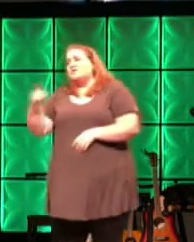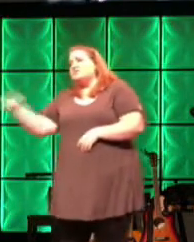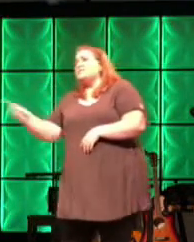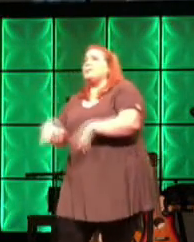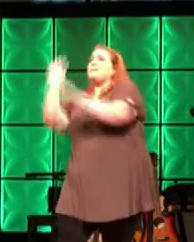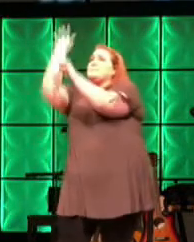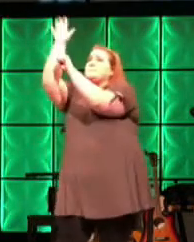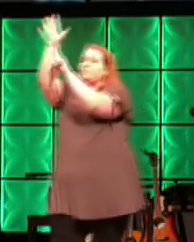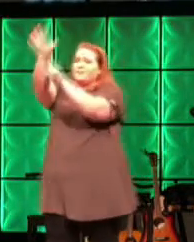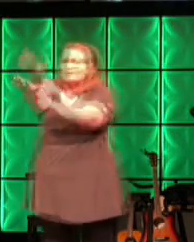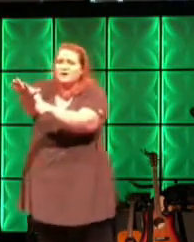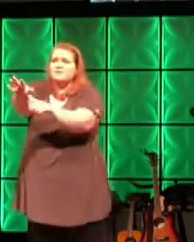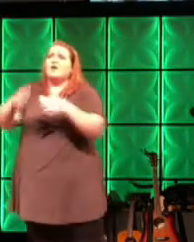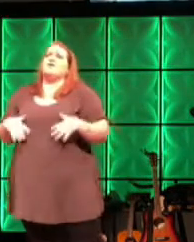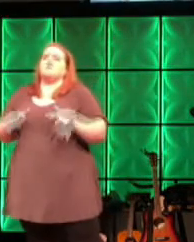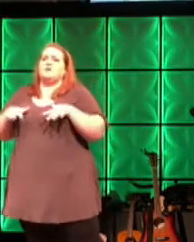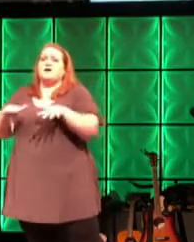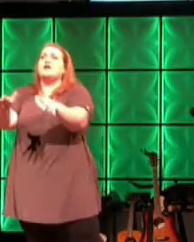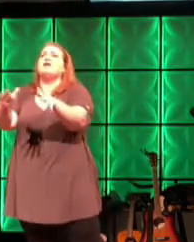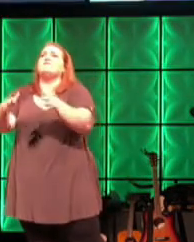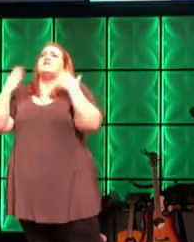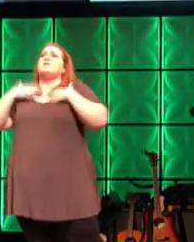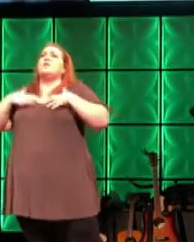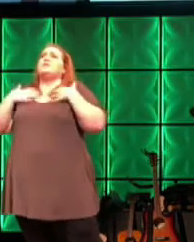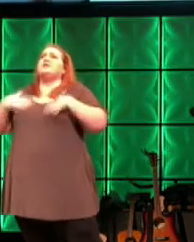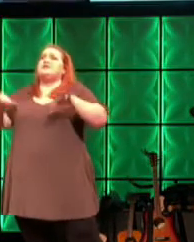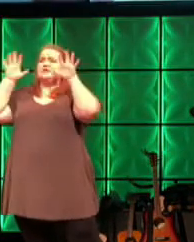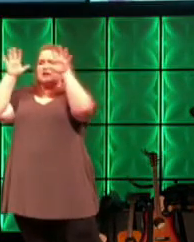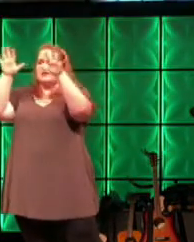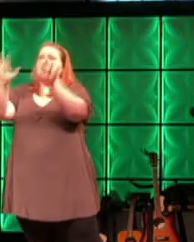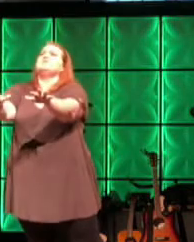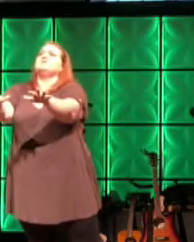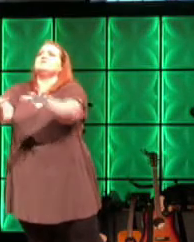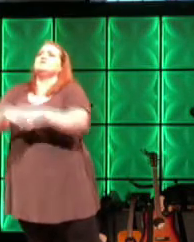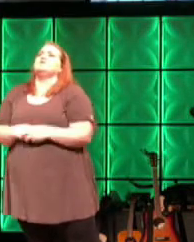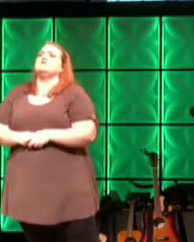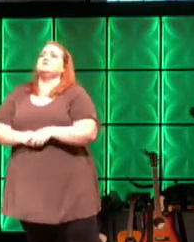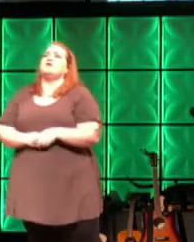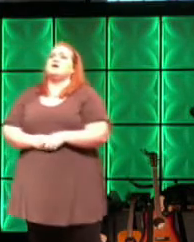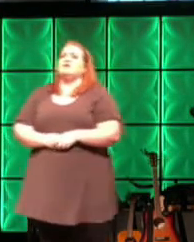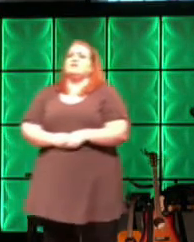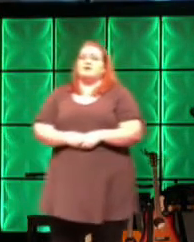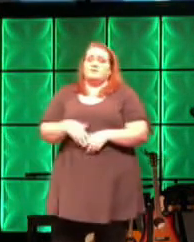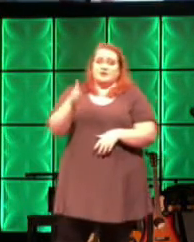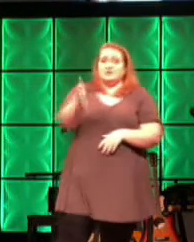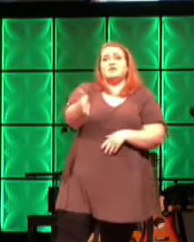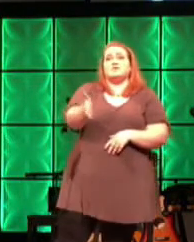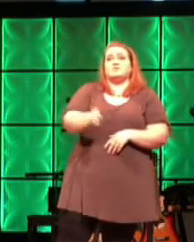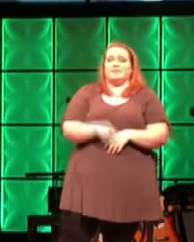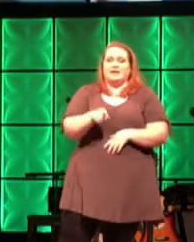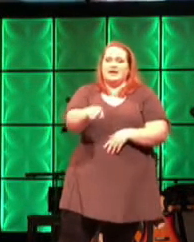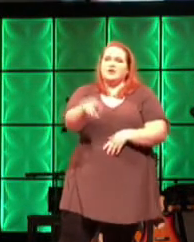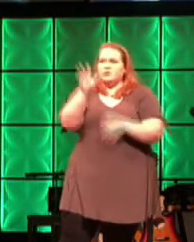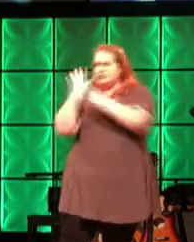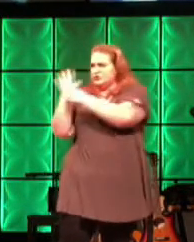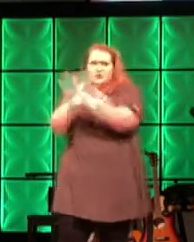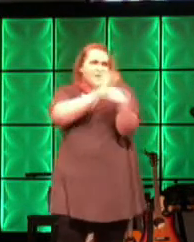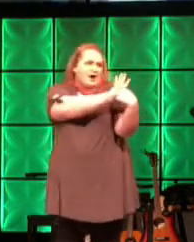had laid down a pathway of both palm branch and personal shroud. It was there that he would show how he